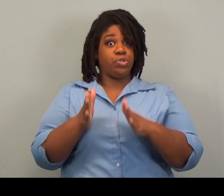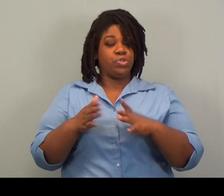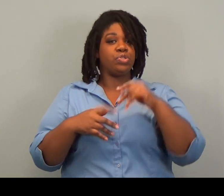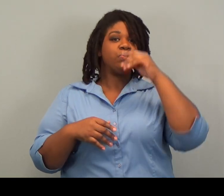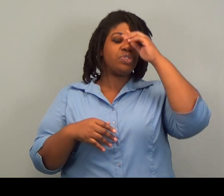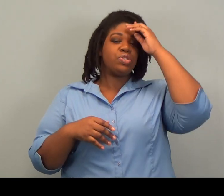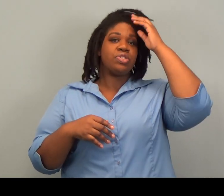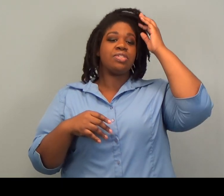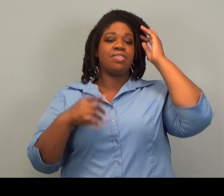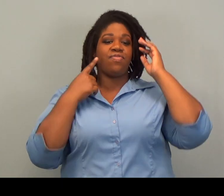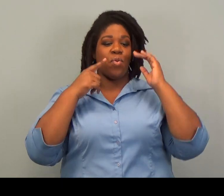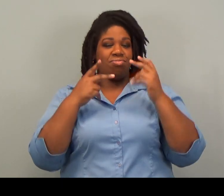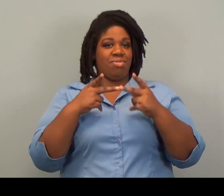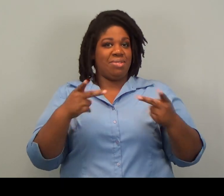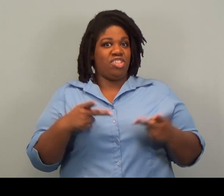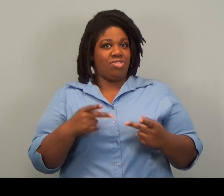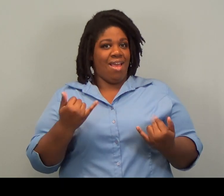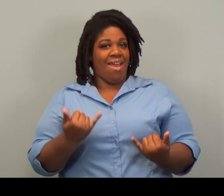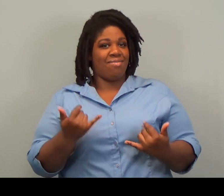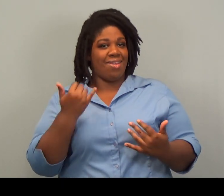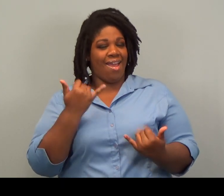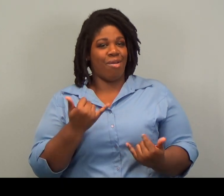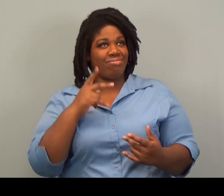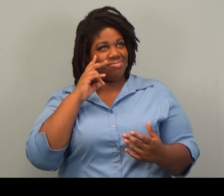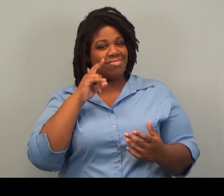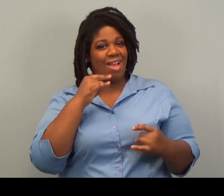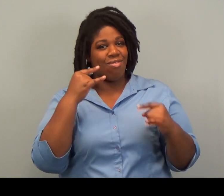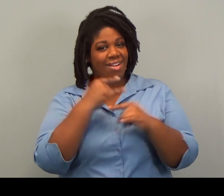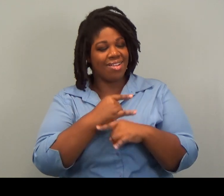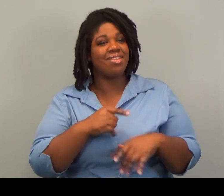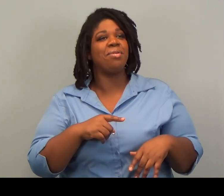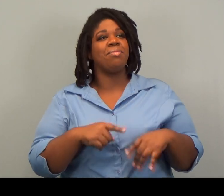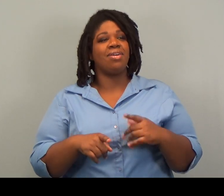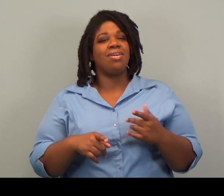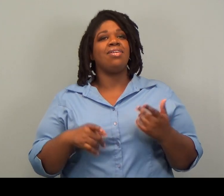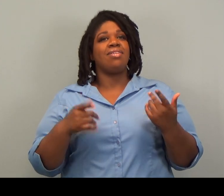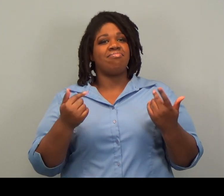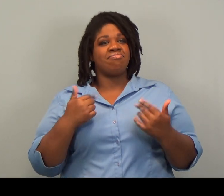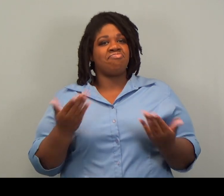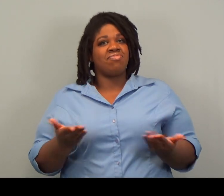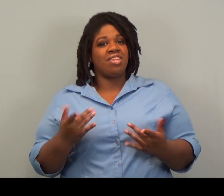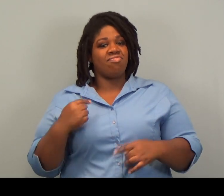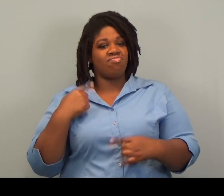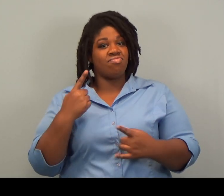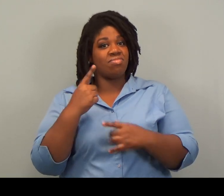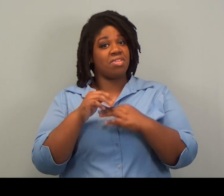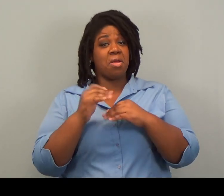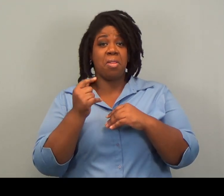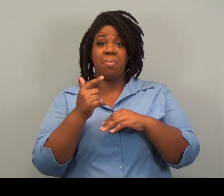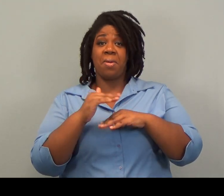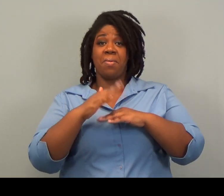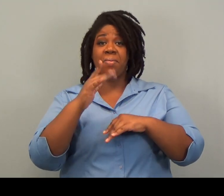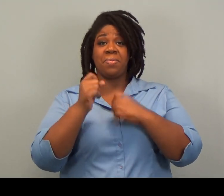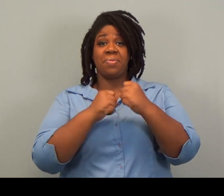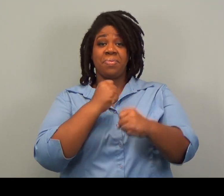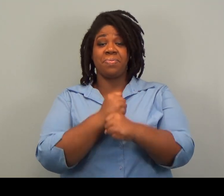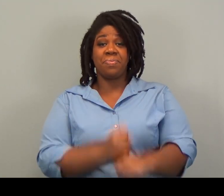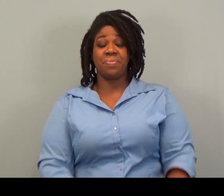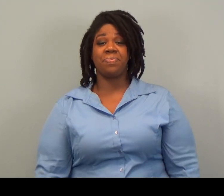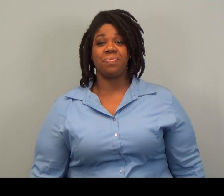position that I now have in kind of a strange turn of events. And I've been here a little over a year.